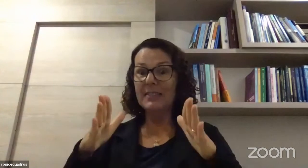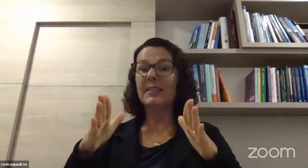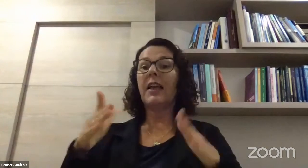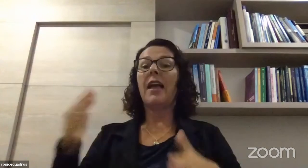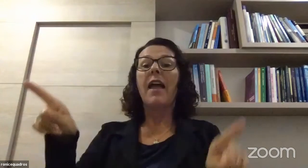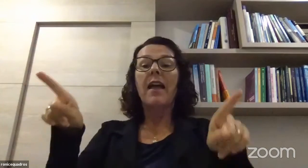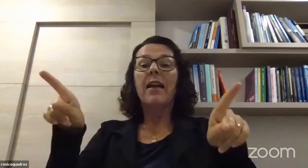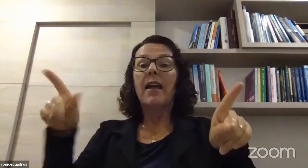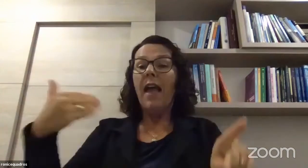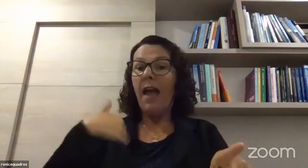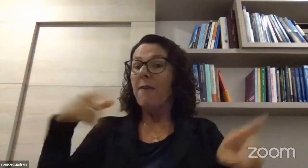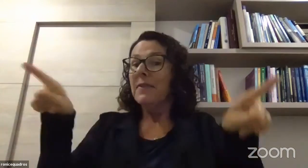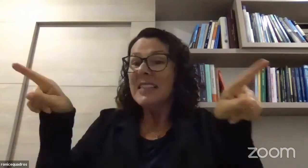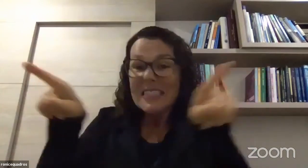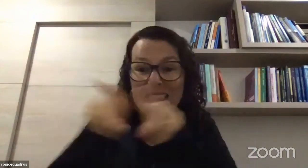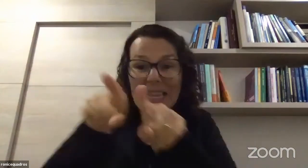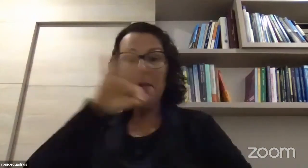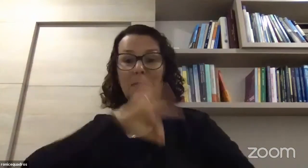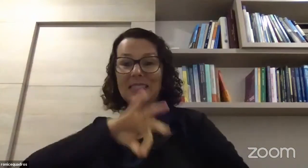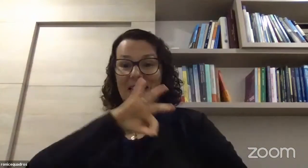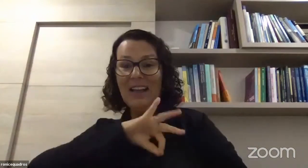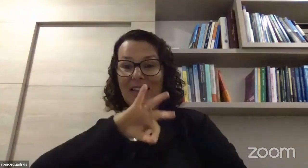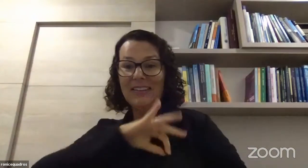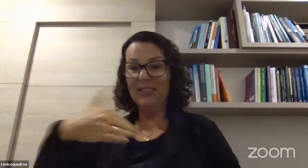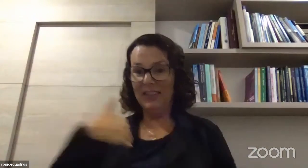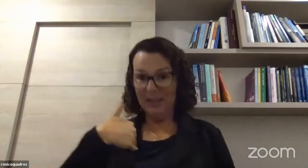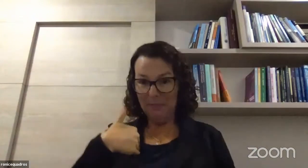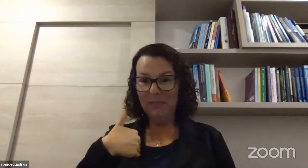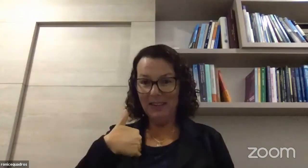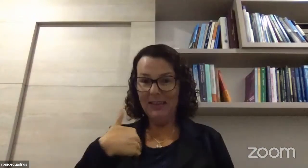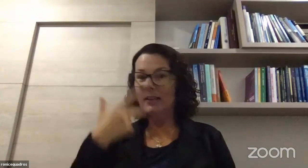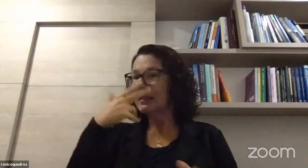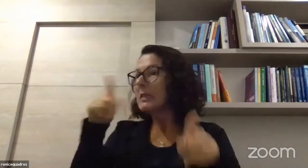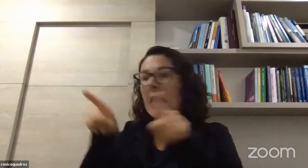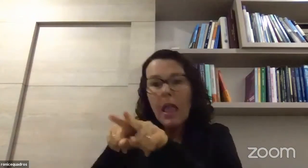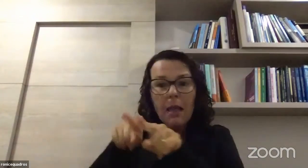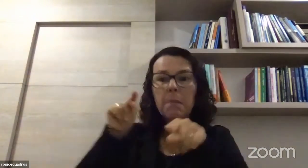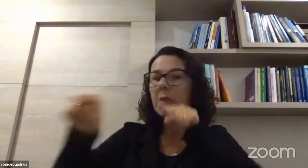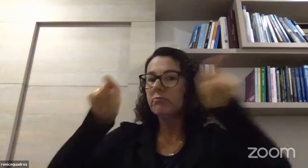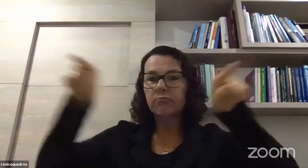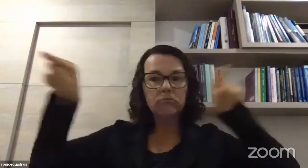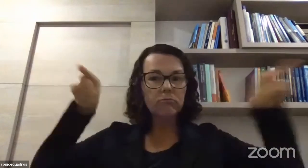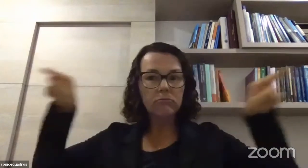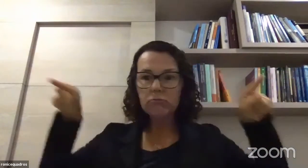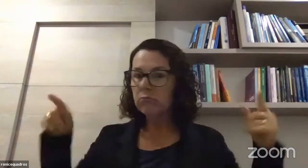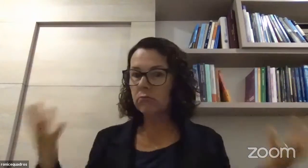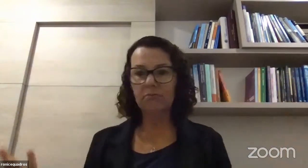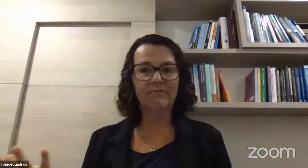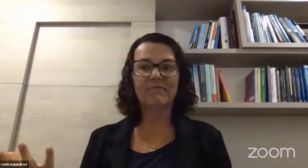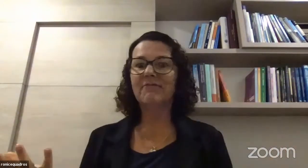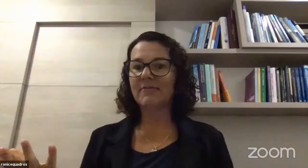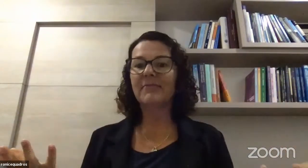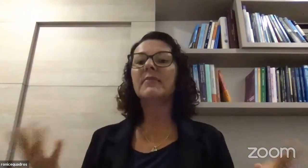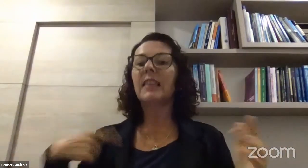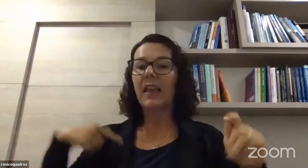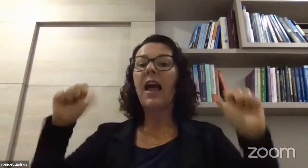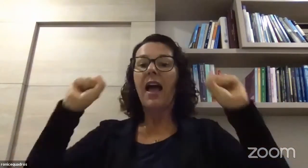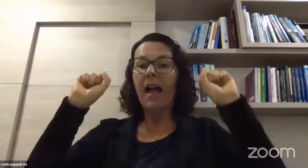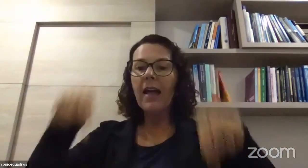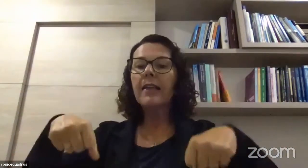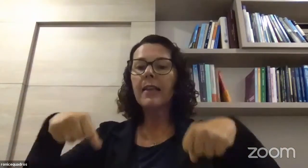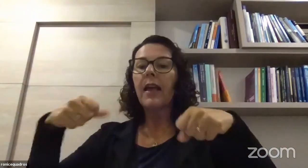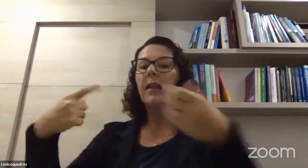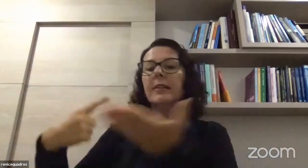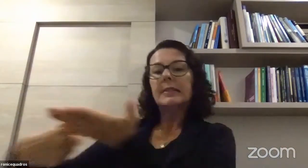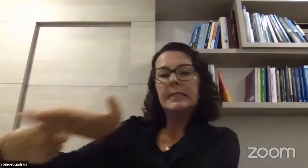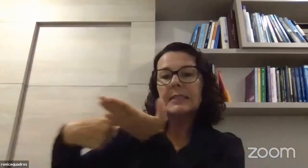all full-time professors and they have the same benefits that I have. I can see across the board